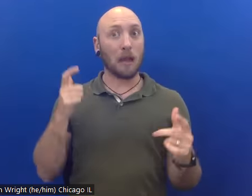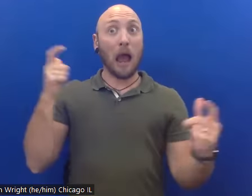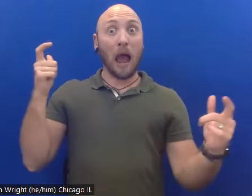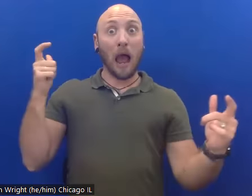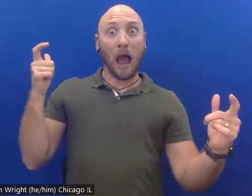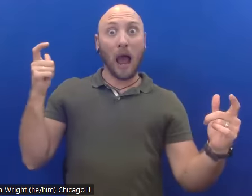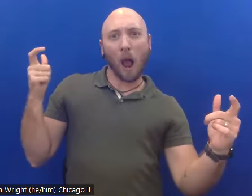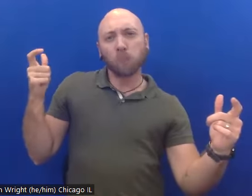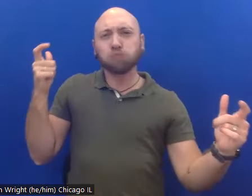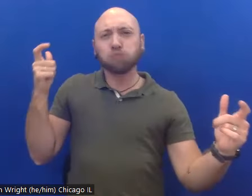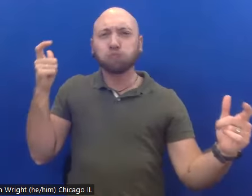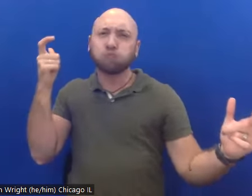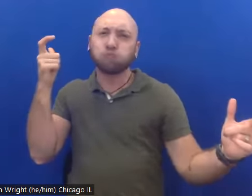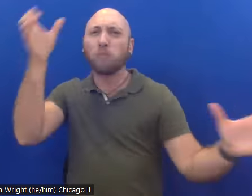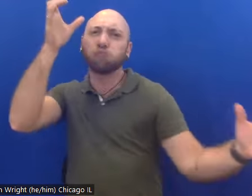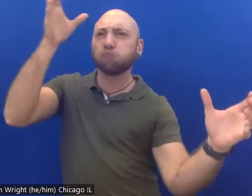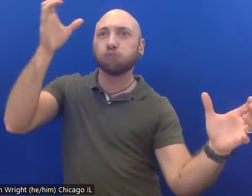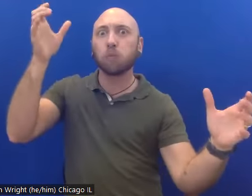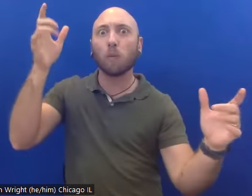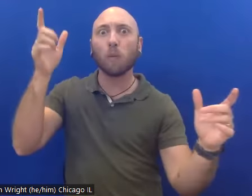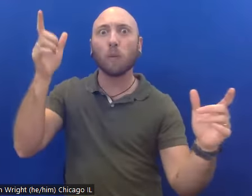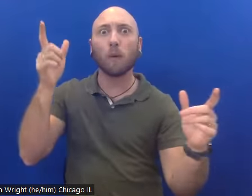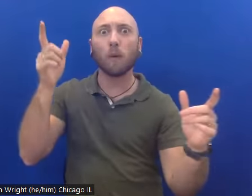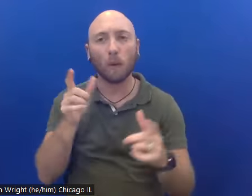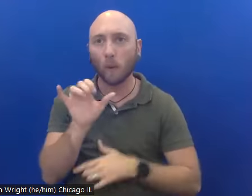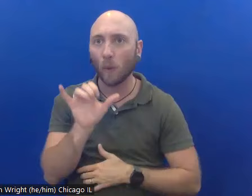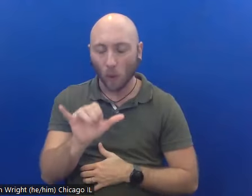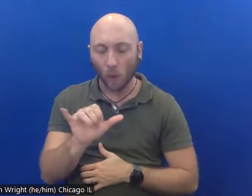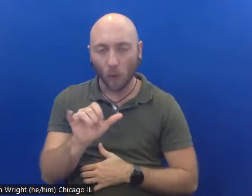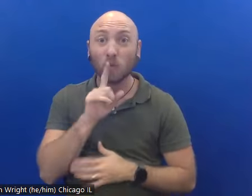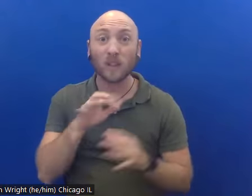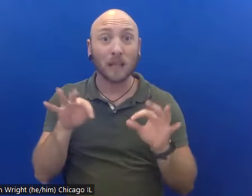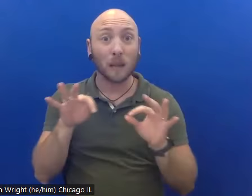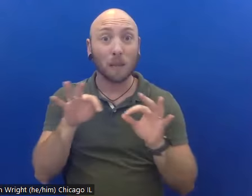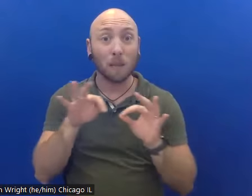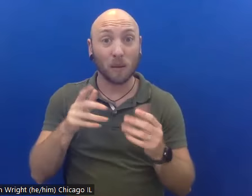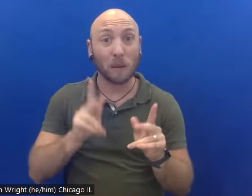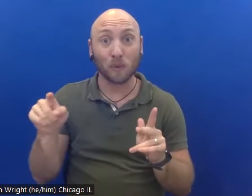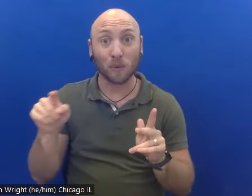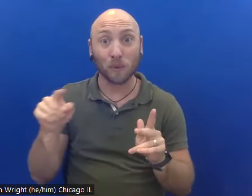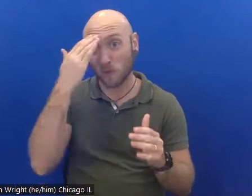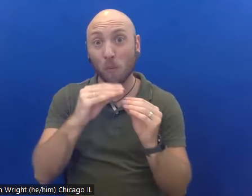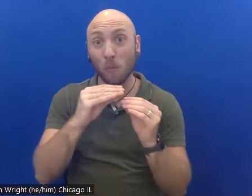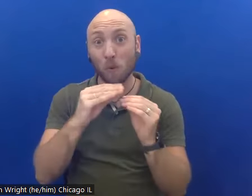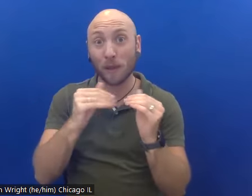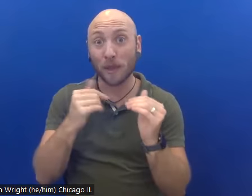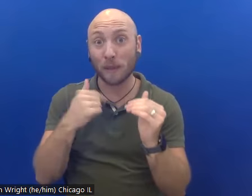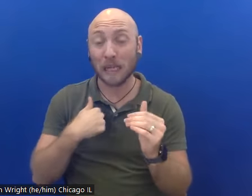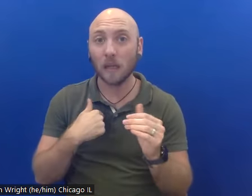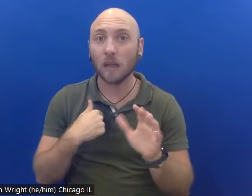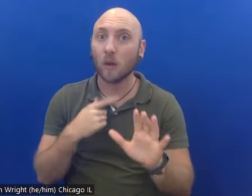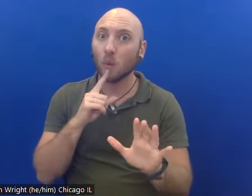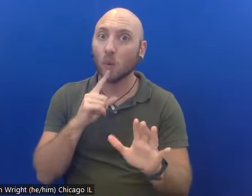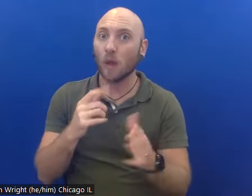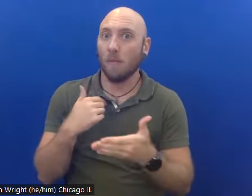pretty quickly. So I need to be around people who know more than I do, have more experience than I do, because then it's like, okay, that's a good way for me to realize I'm